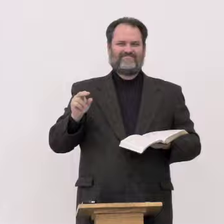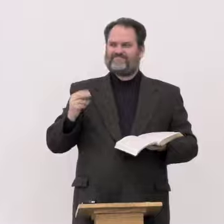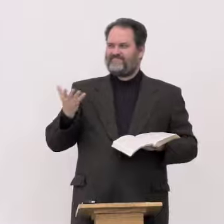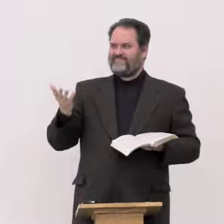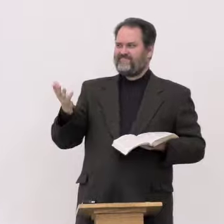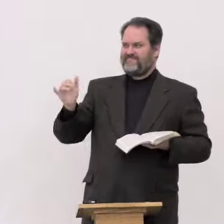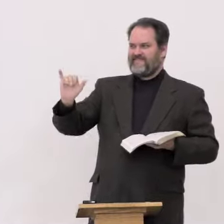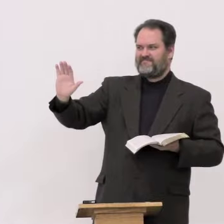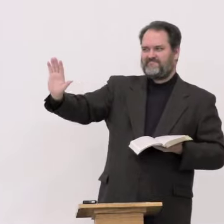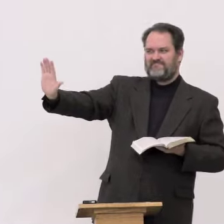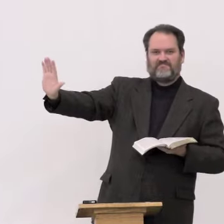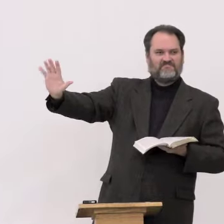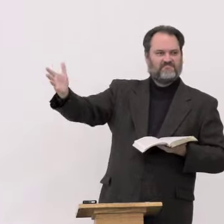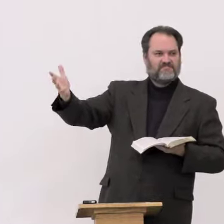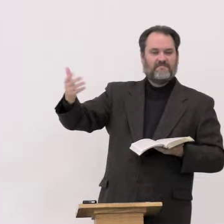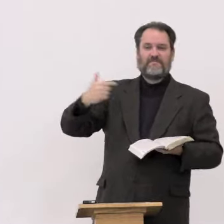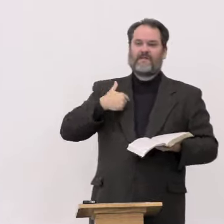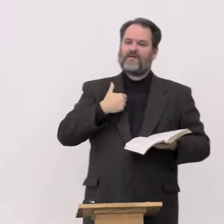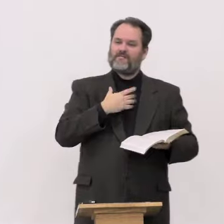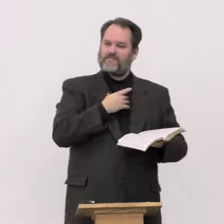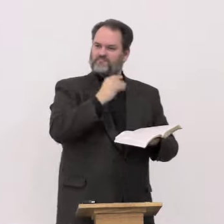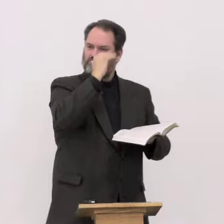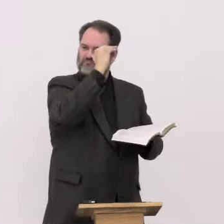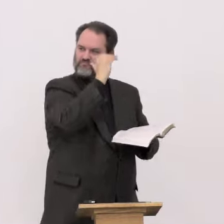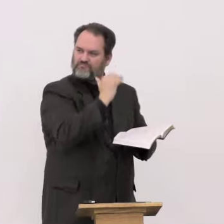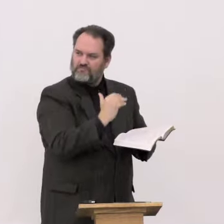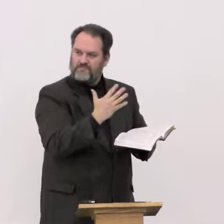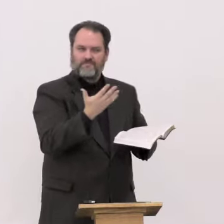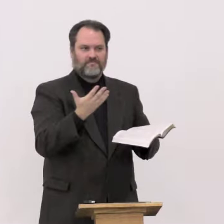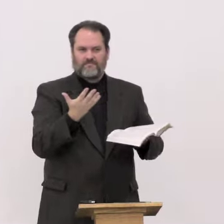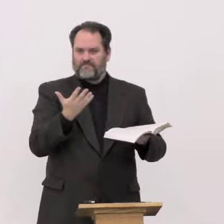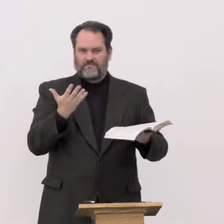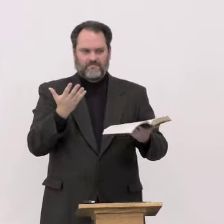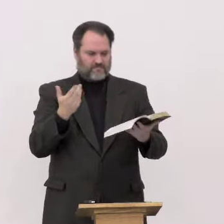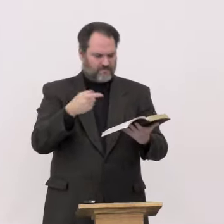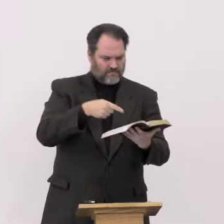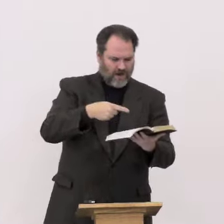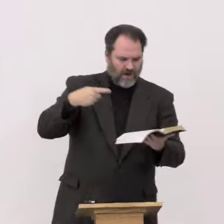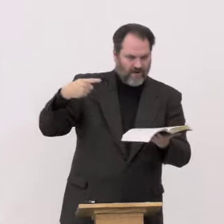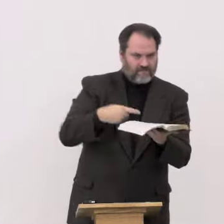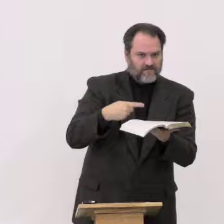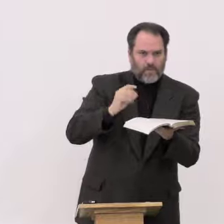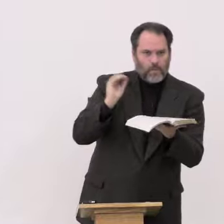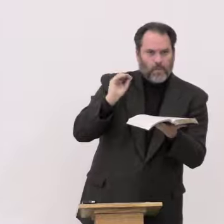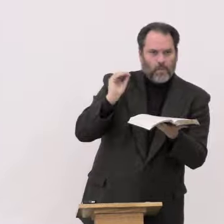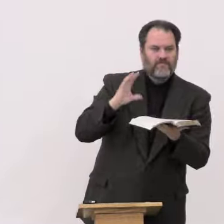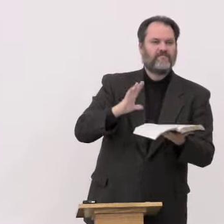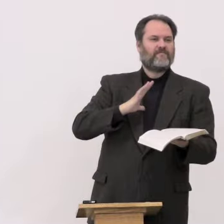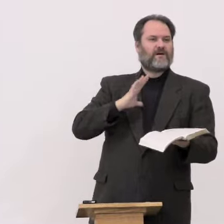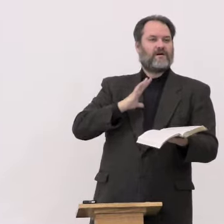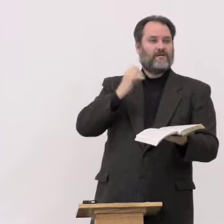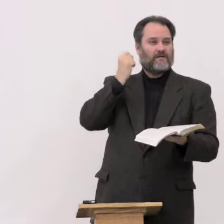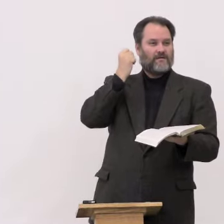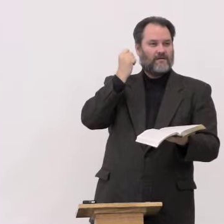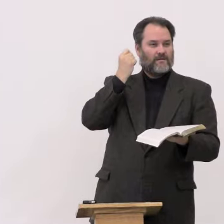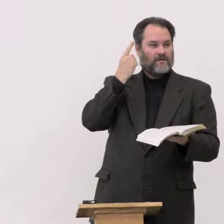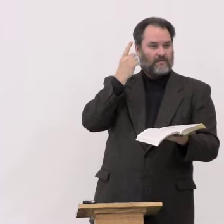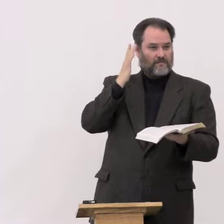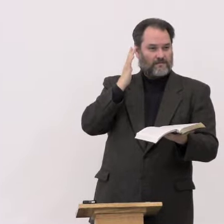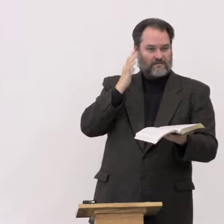say that's wrong, that's their kind of way. I like to go through the whole thing. There's no contradiction.